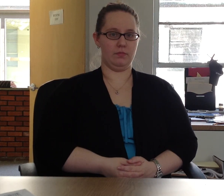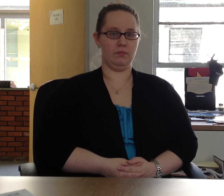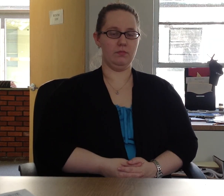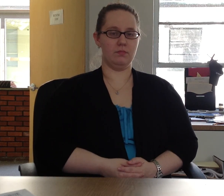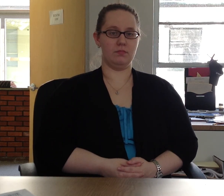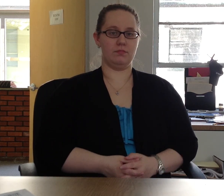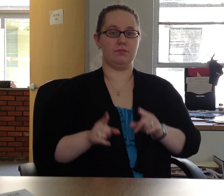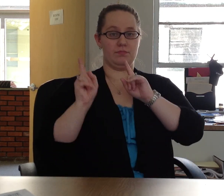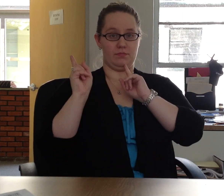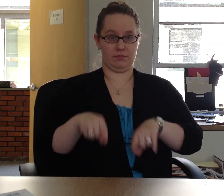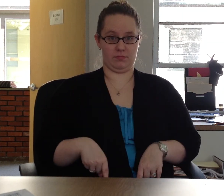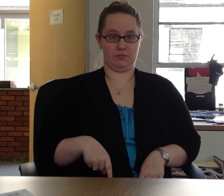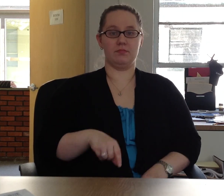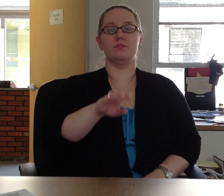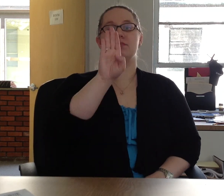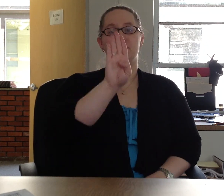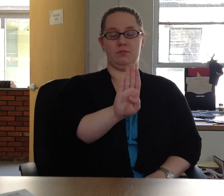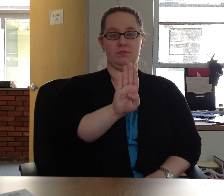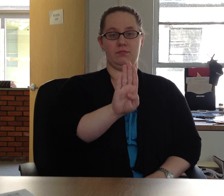Answer B.